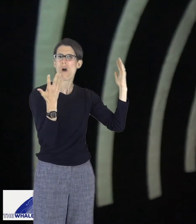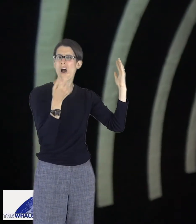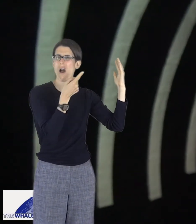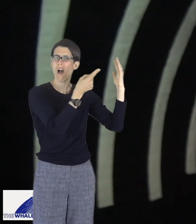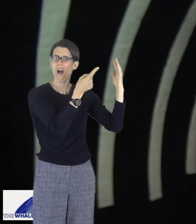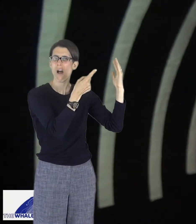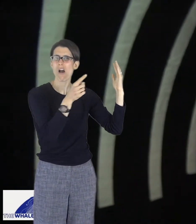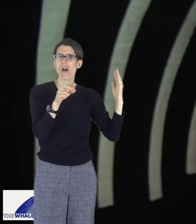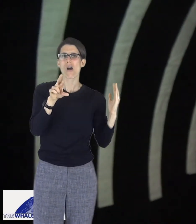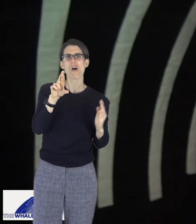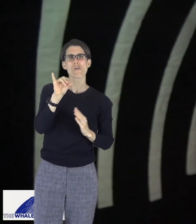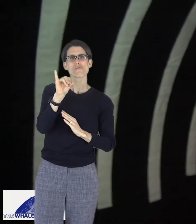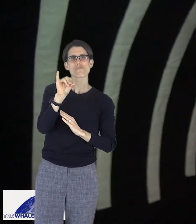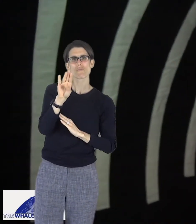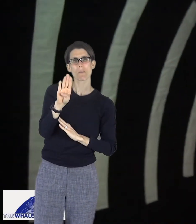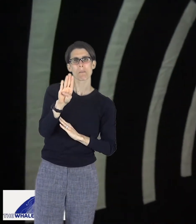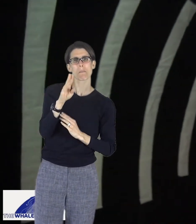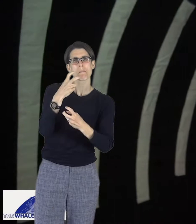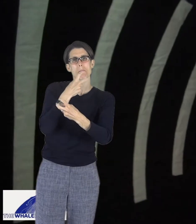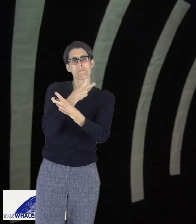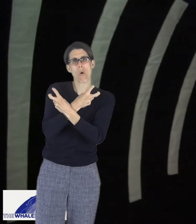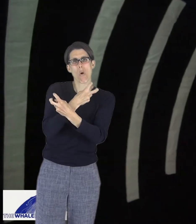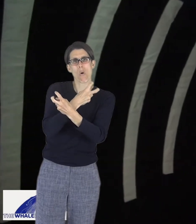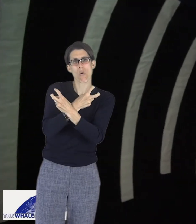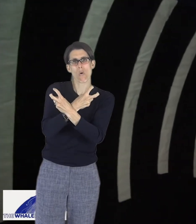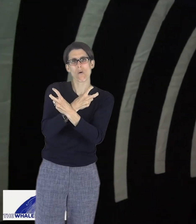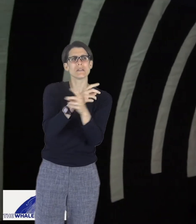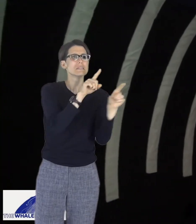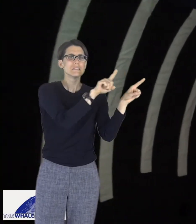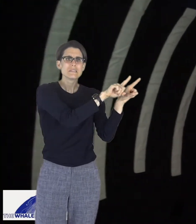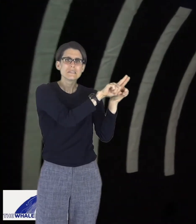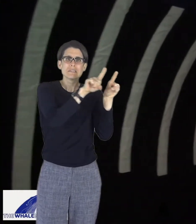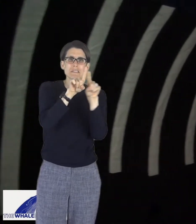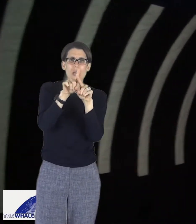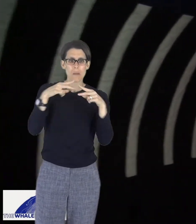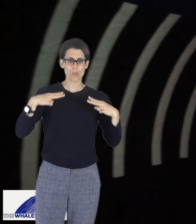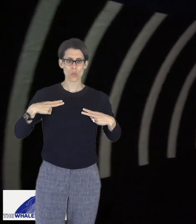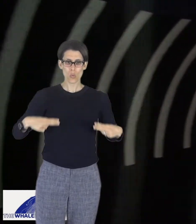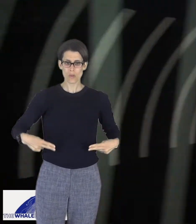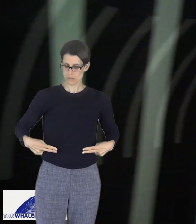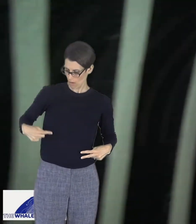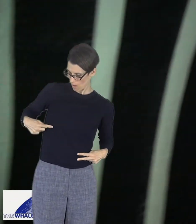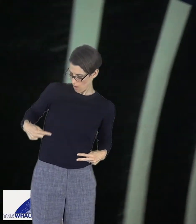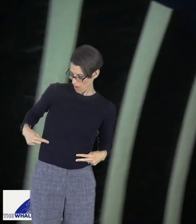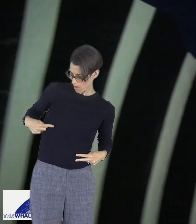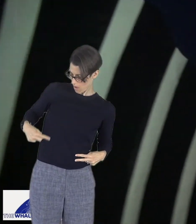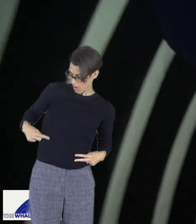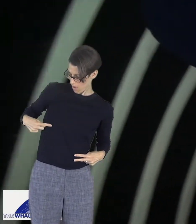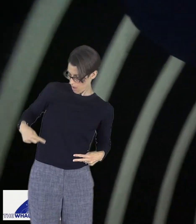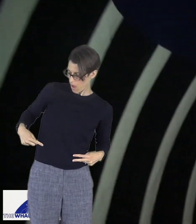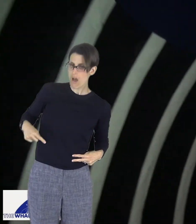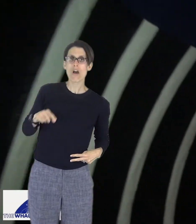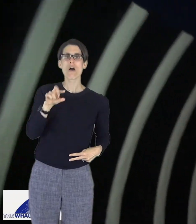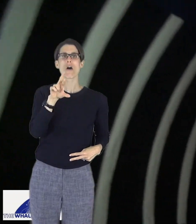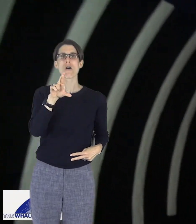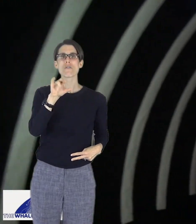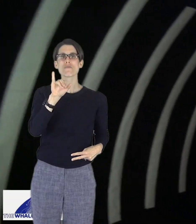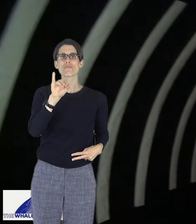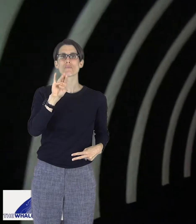bones. Can you feel your ribs on the side of your body? Whales have rib bones just like you do.